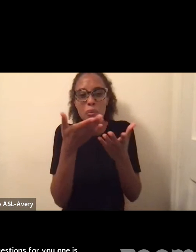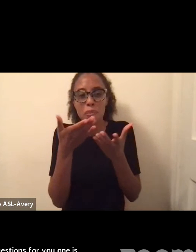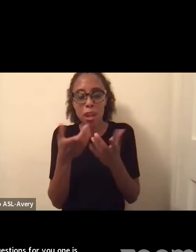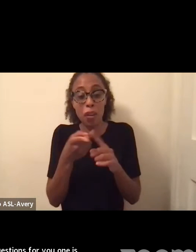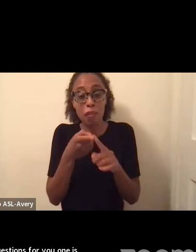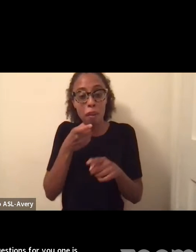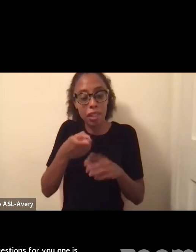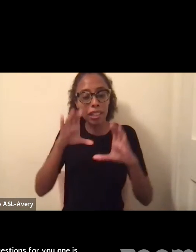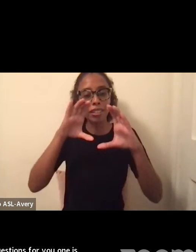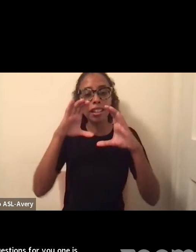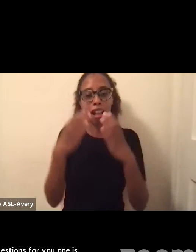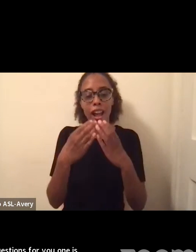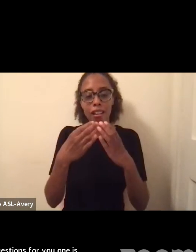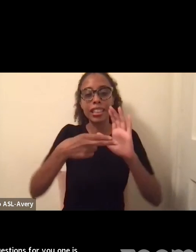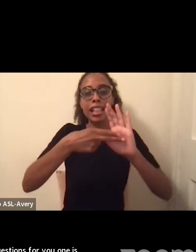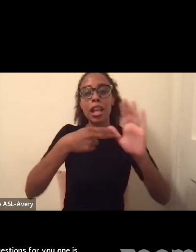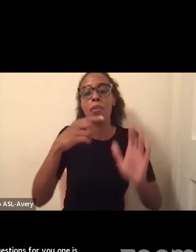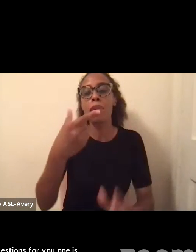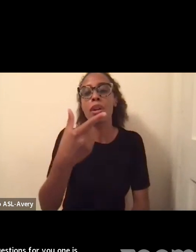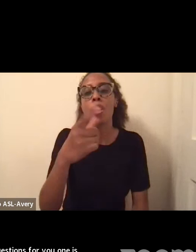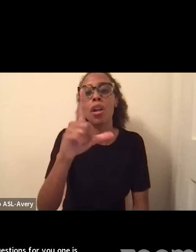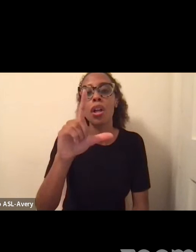glows?